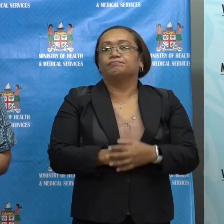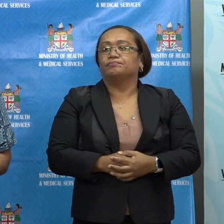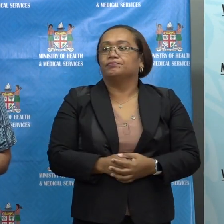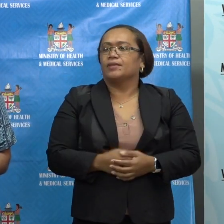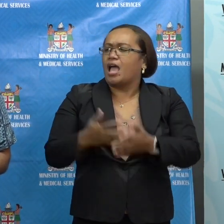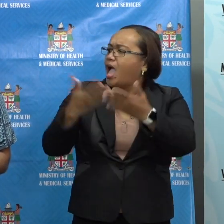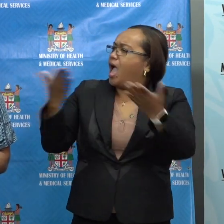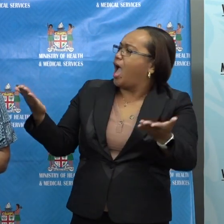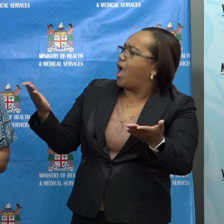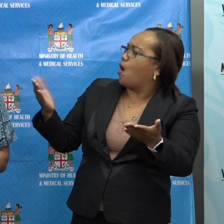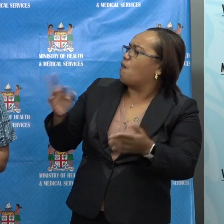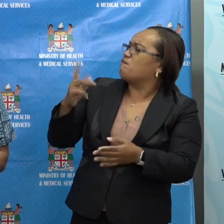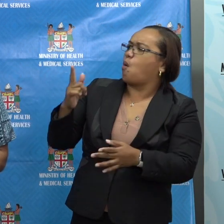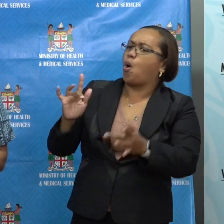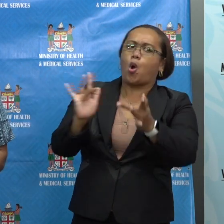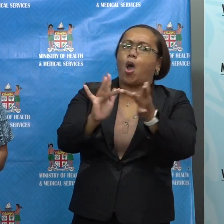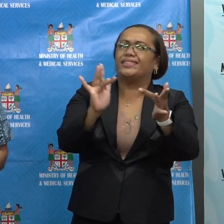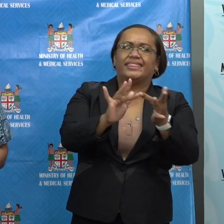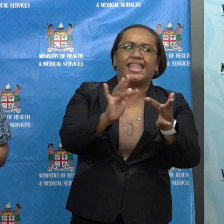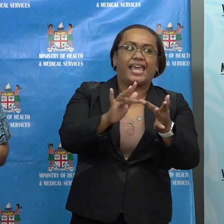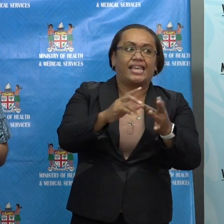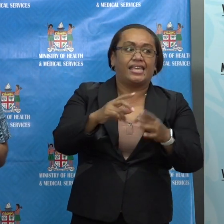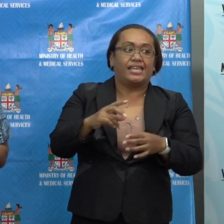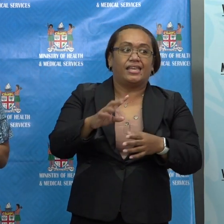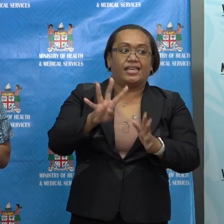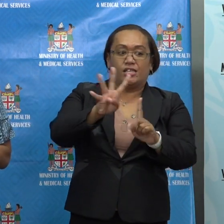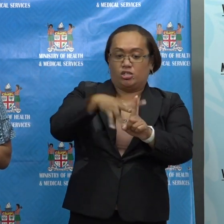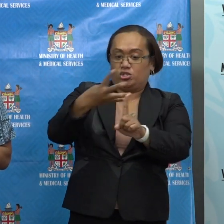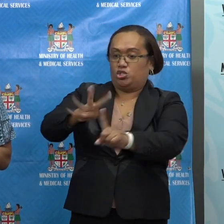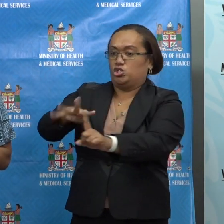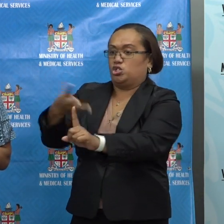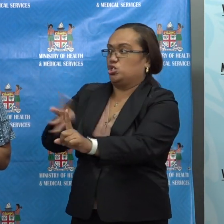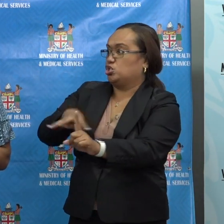how difficult is it to contact trace the people she came into contact with?